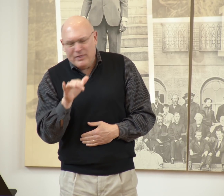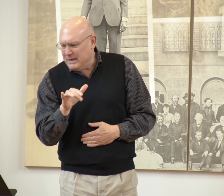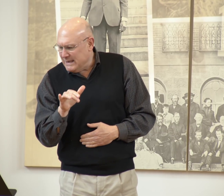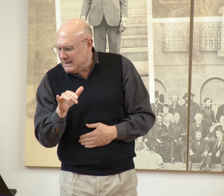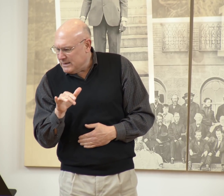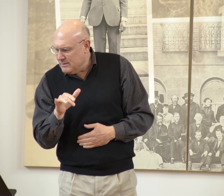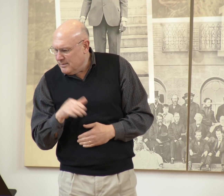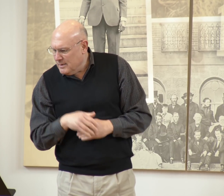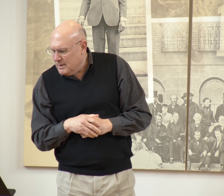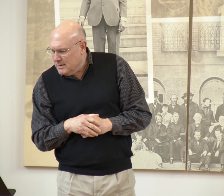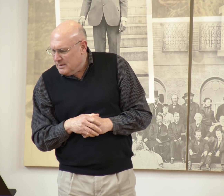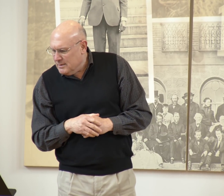He was empathetic.